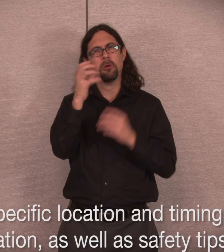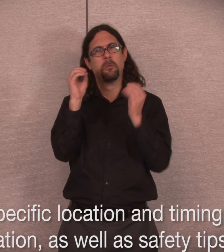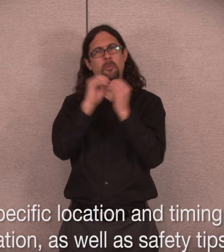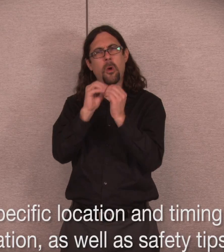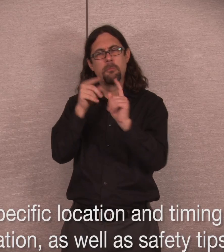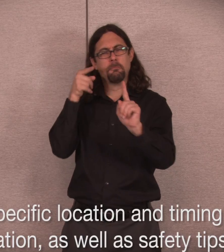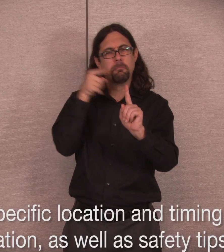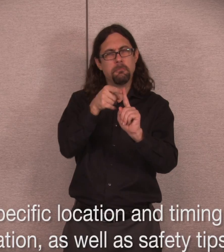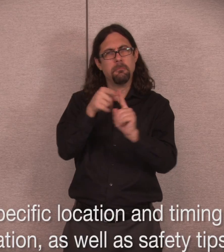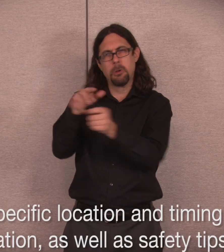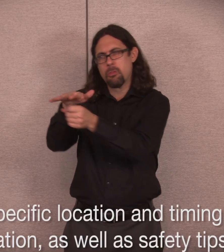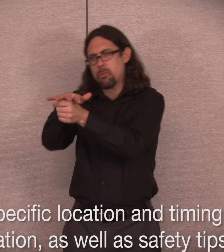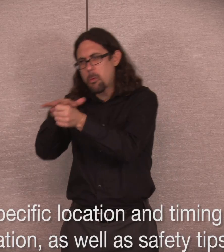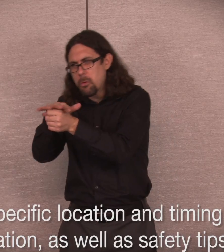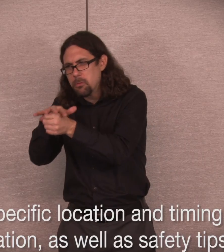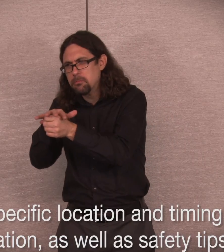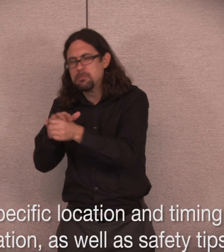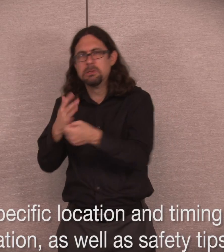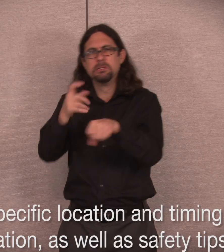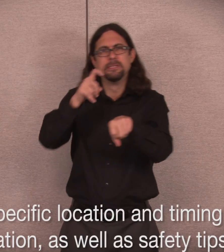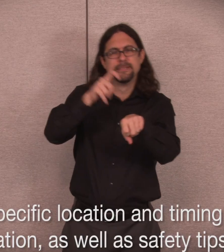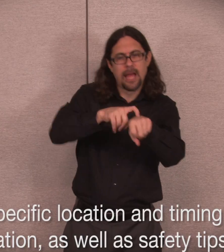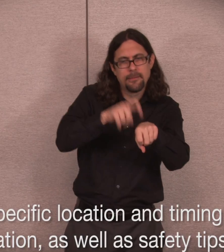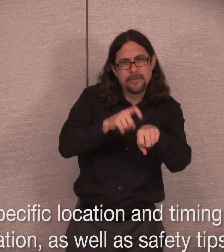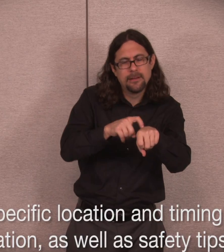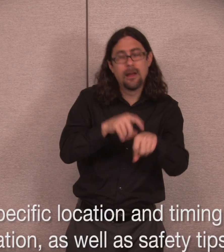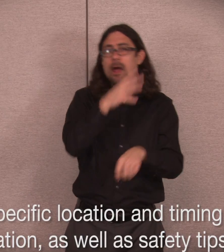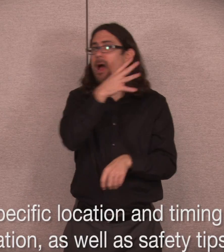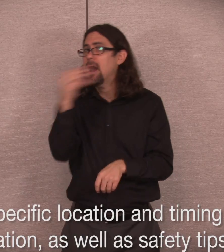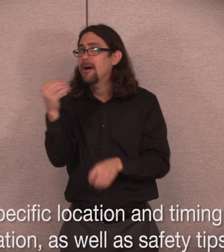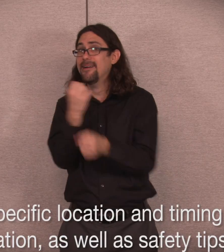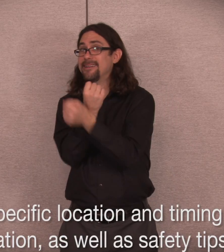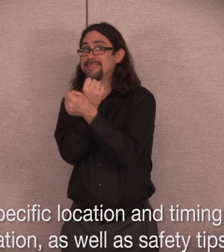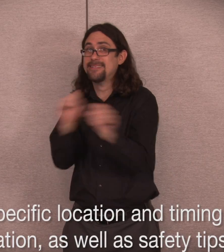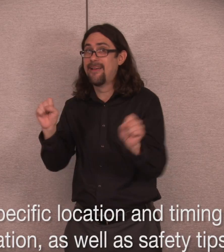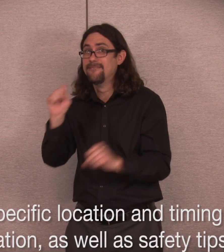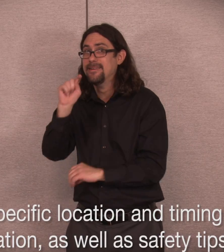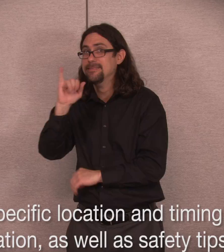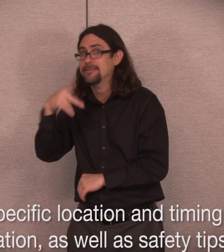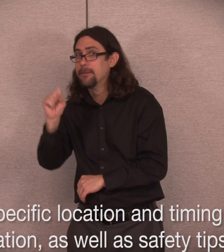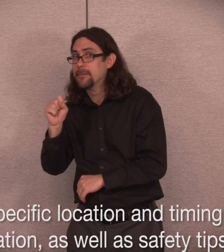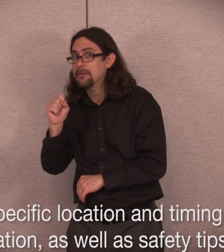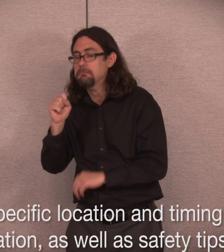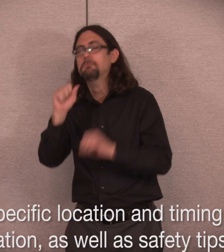For specific location and timing information, as well as safety tips,